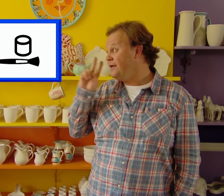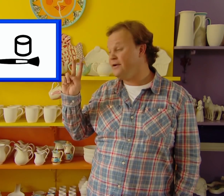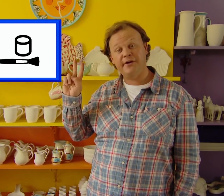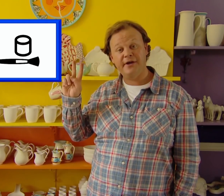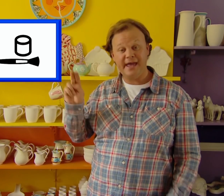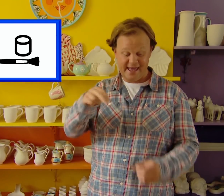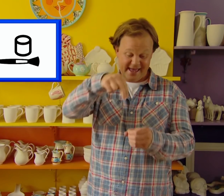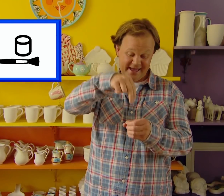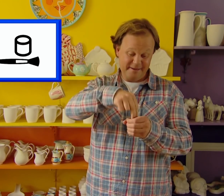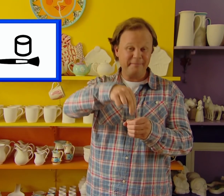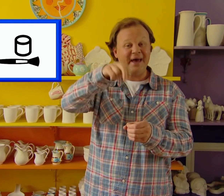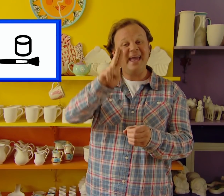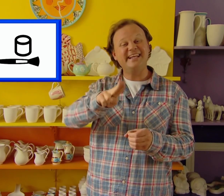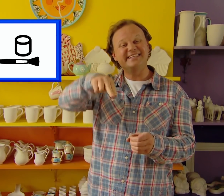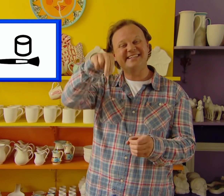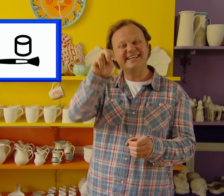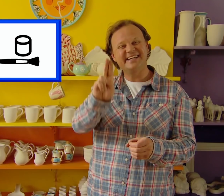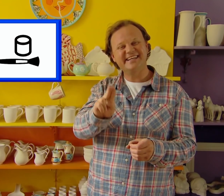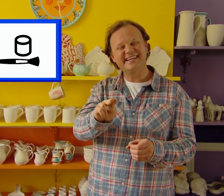Look, paint.